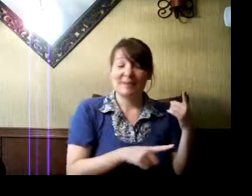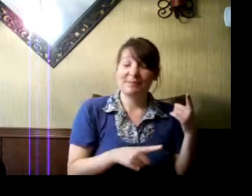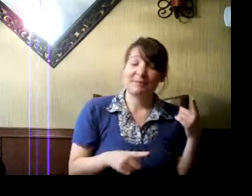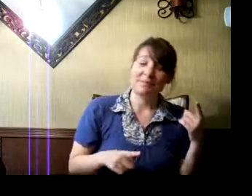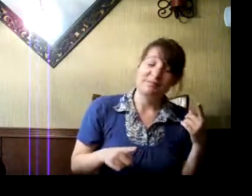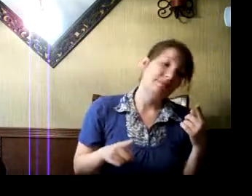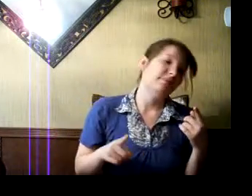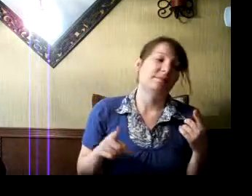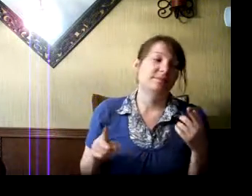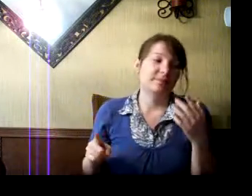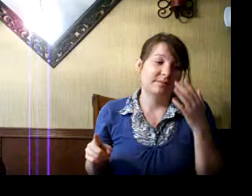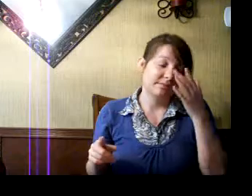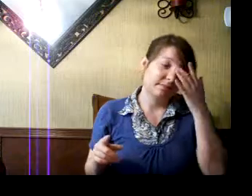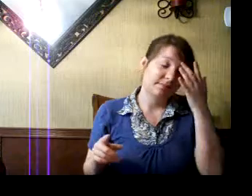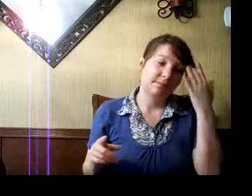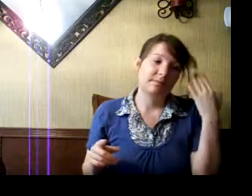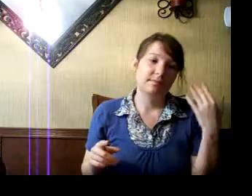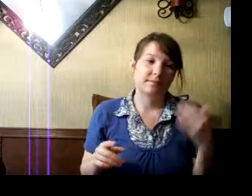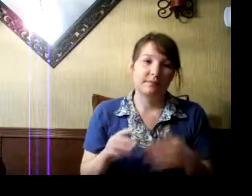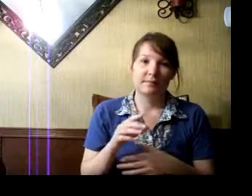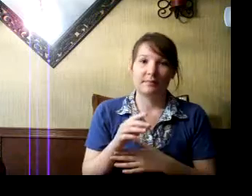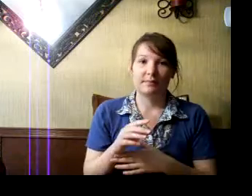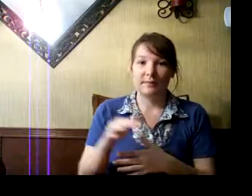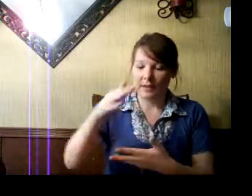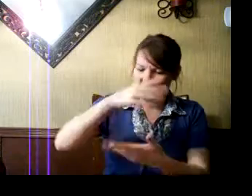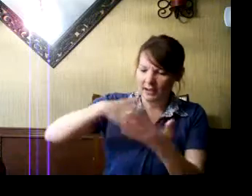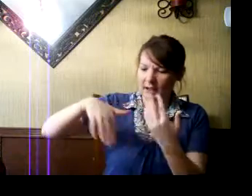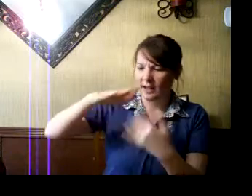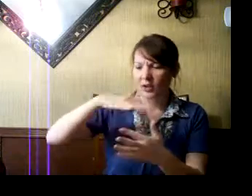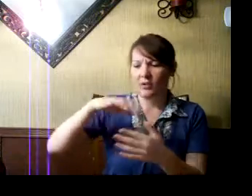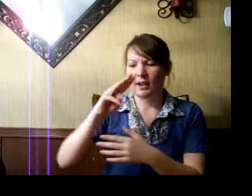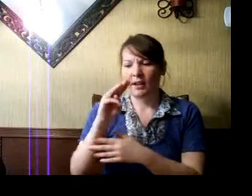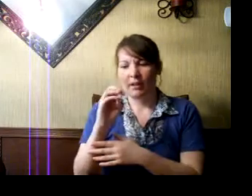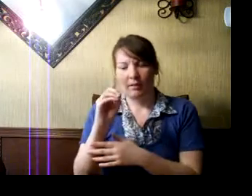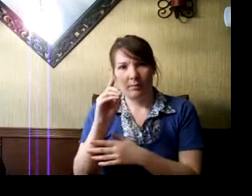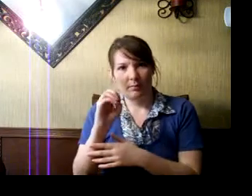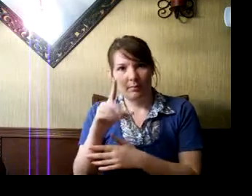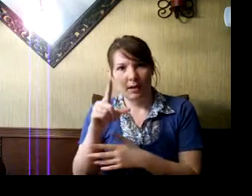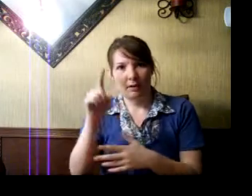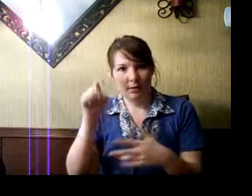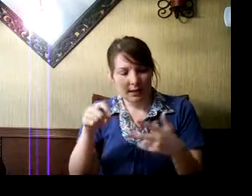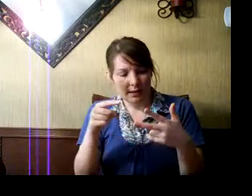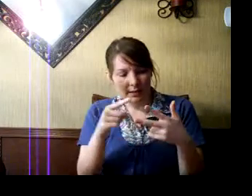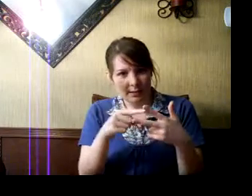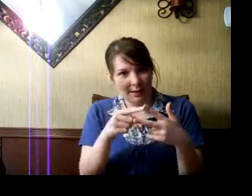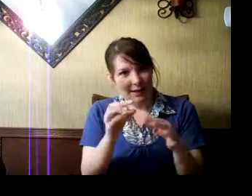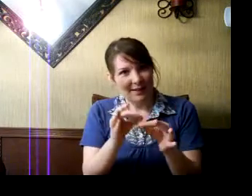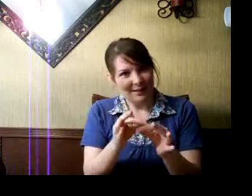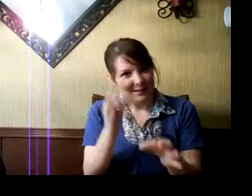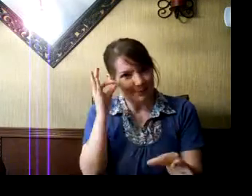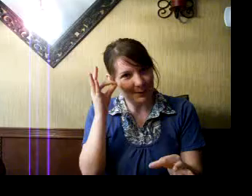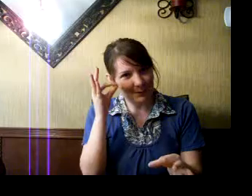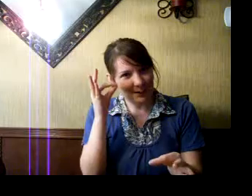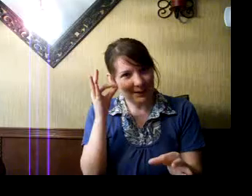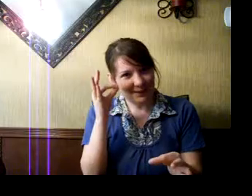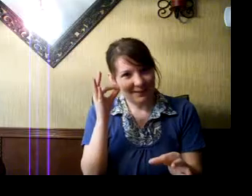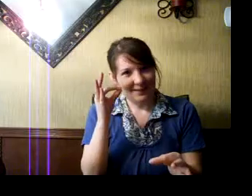to simplify cognitive process so that it's understood, so that we can define it